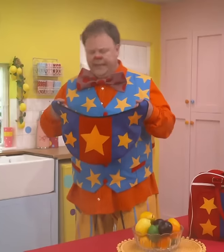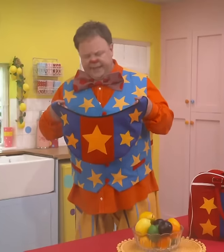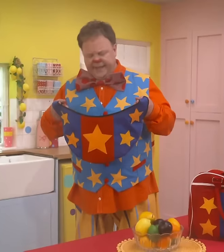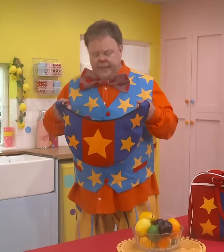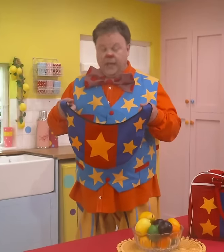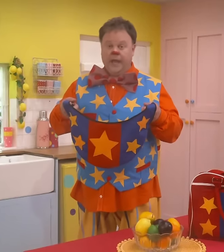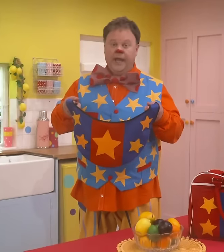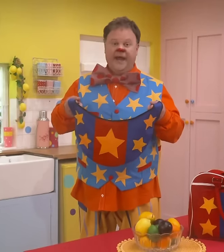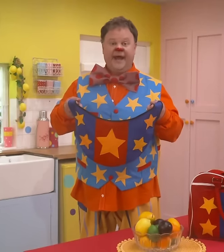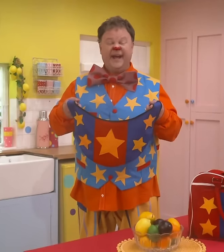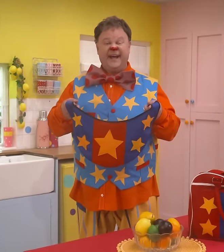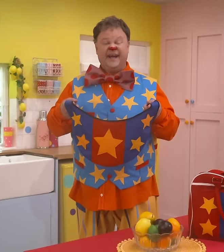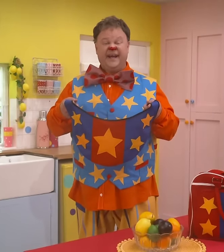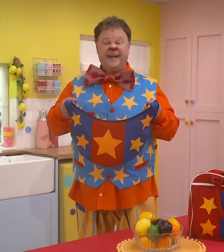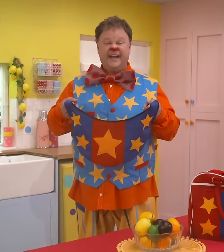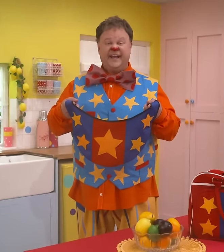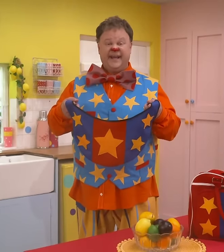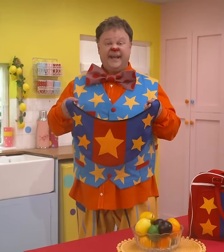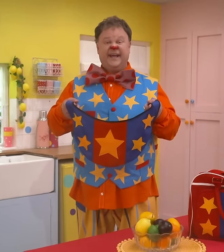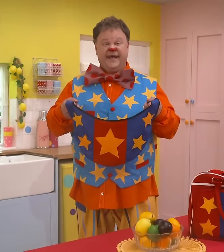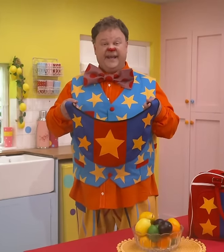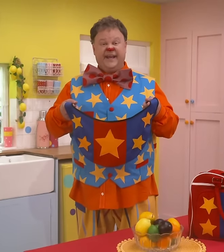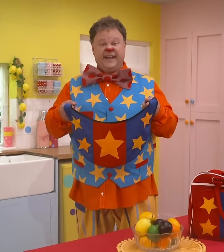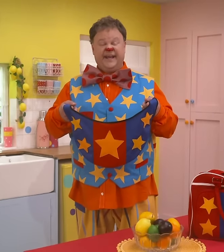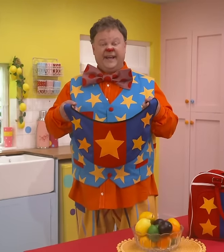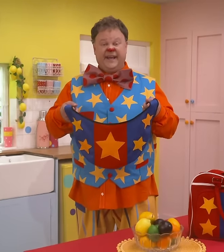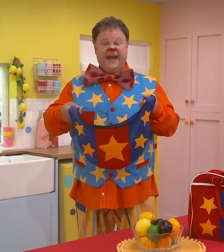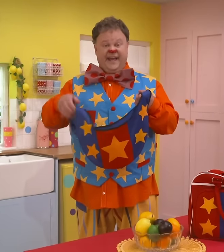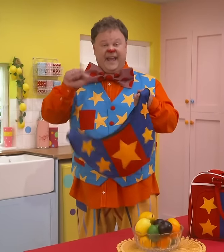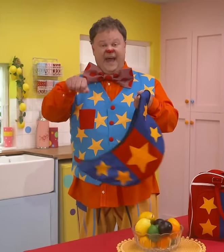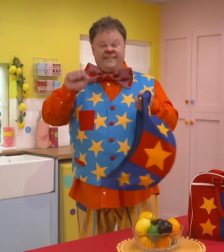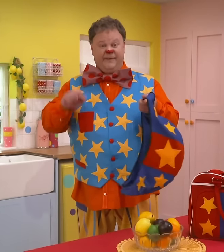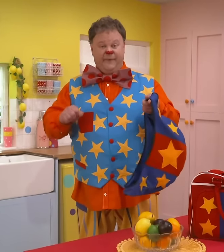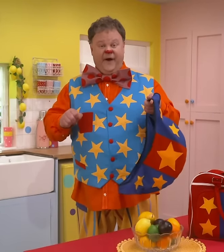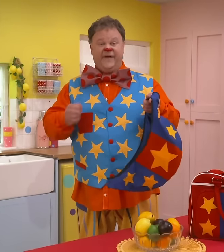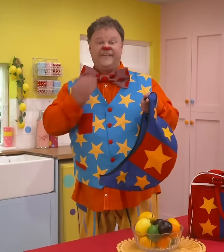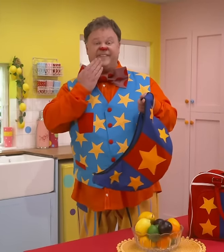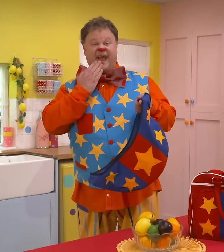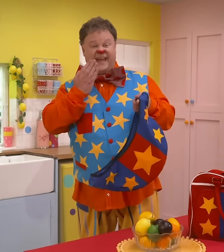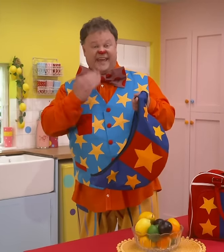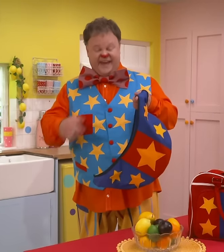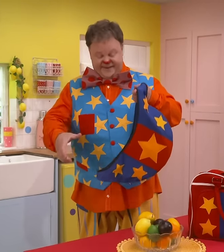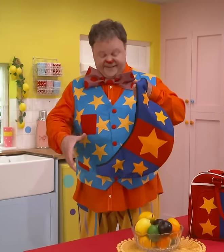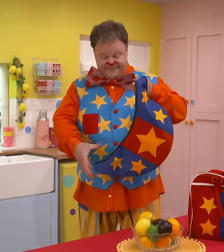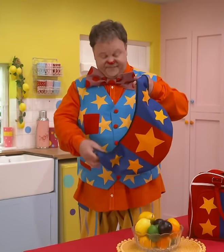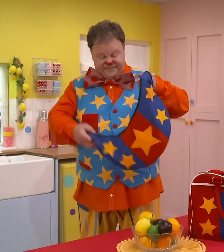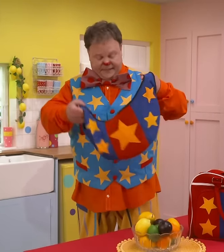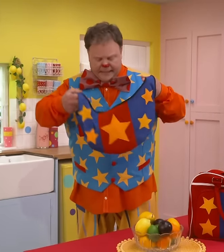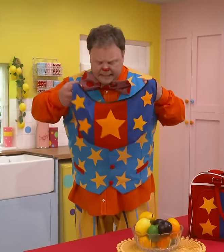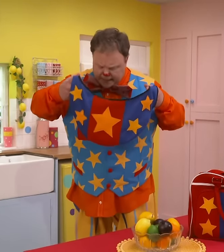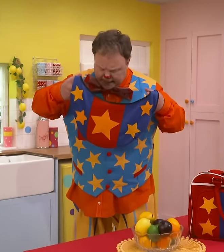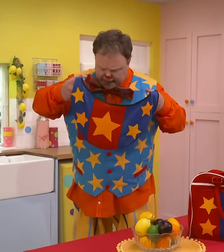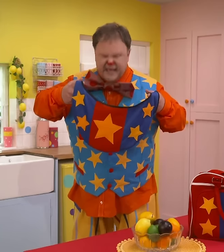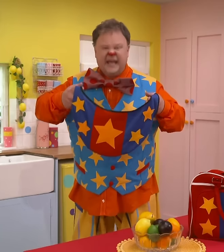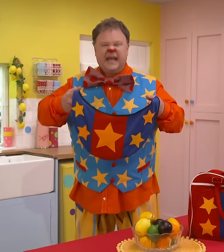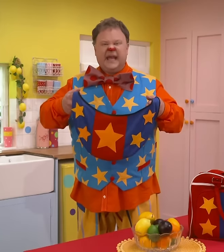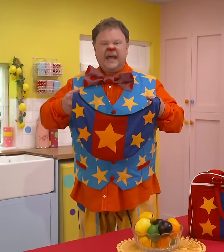Wow, that was some very speedy shining, Mr. Tumble. Yes, it was. Thank you. Now is it time to bowl,